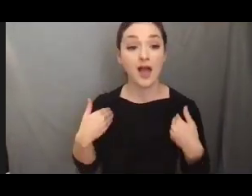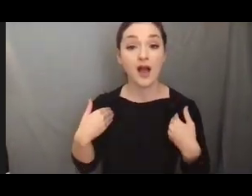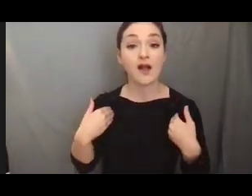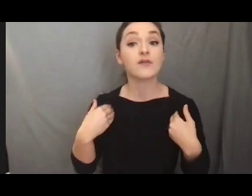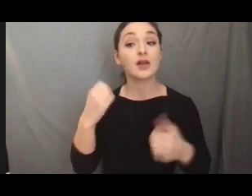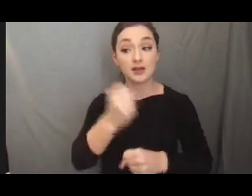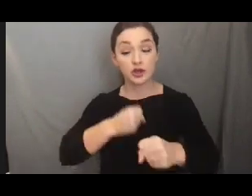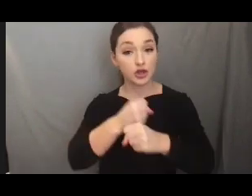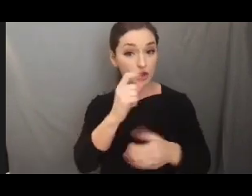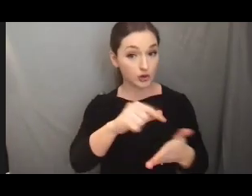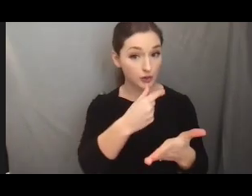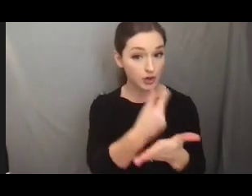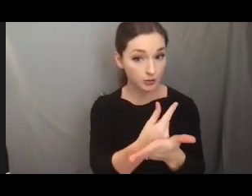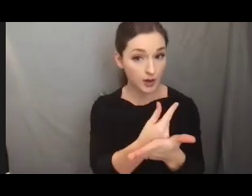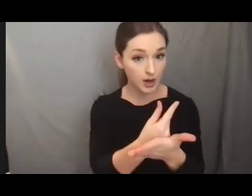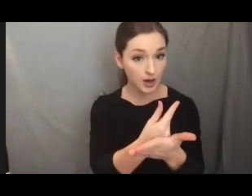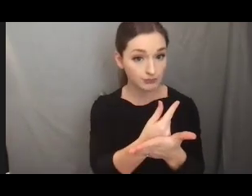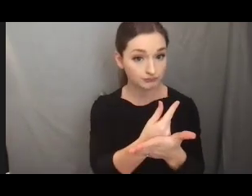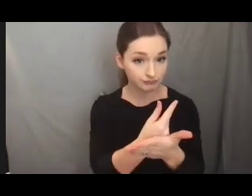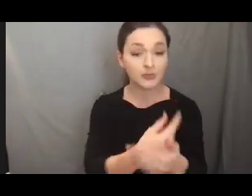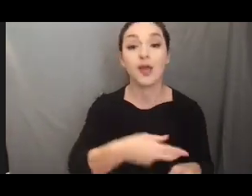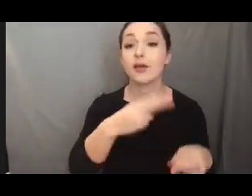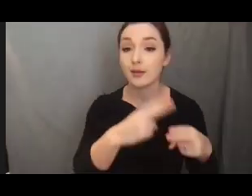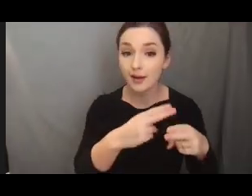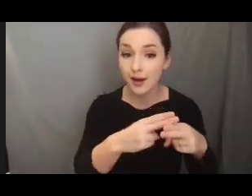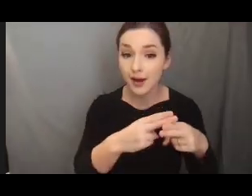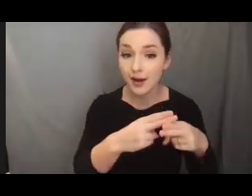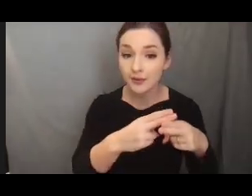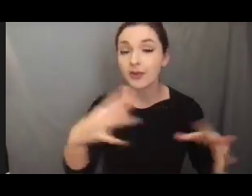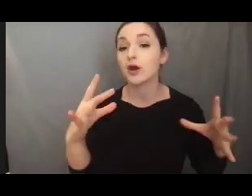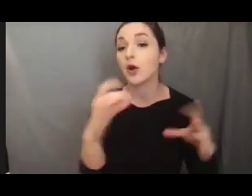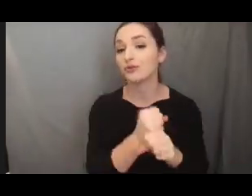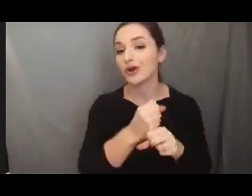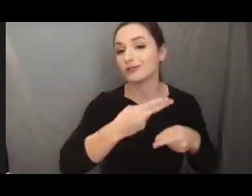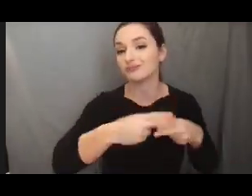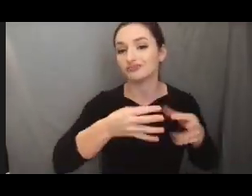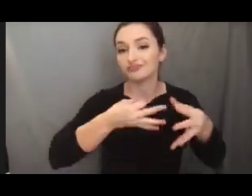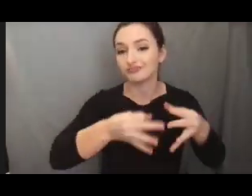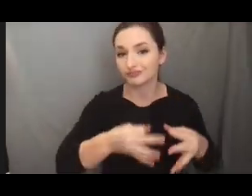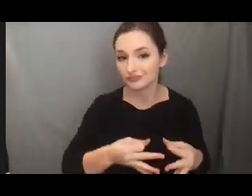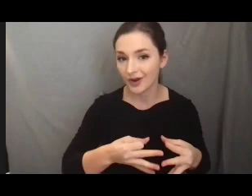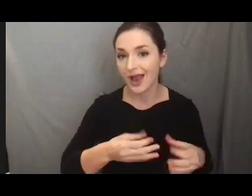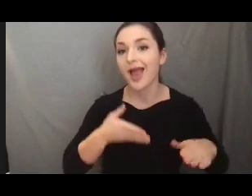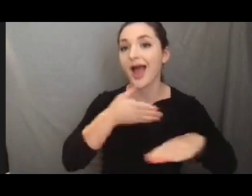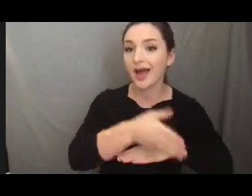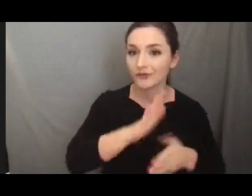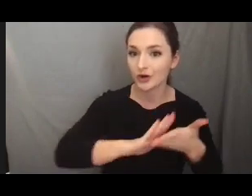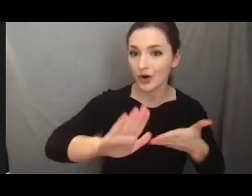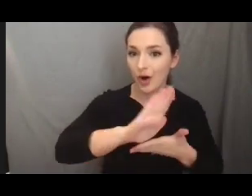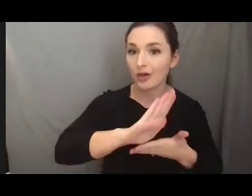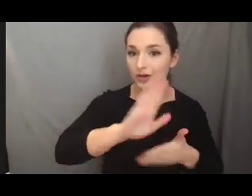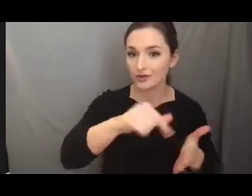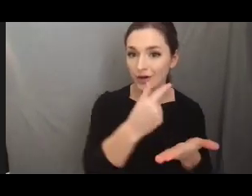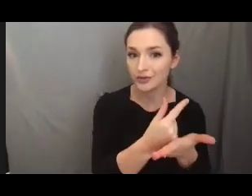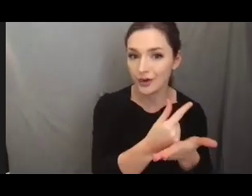next to their name, and then a few sentences of what they did after the life of college. And this is kind of interesting. She was a health teacher at